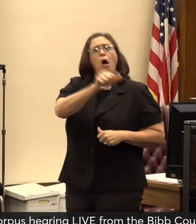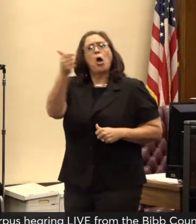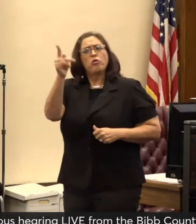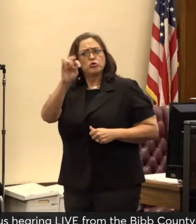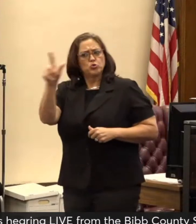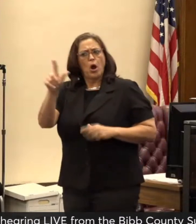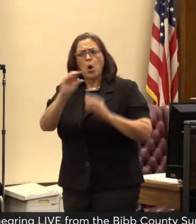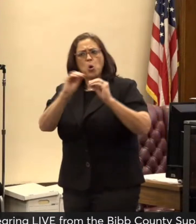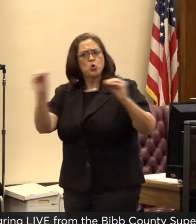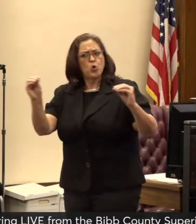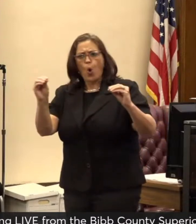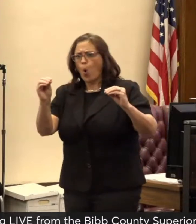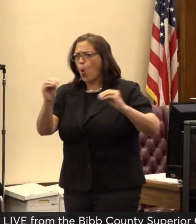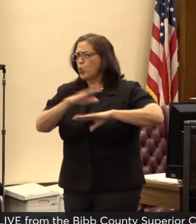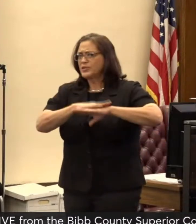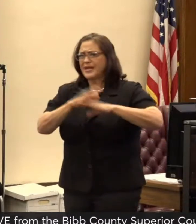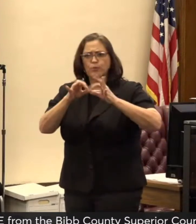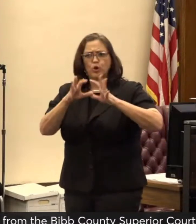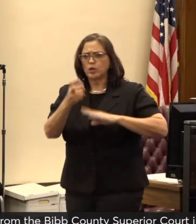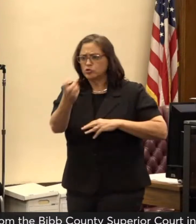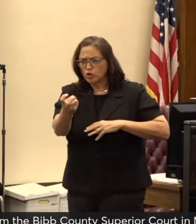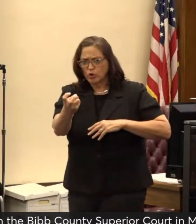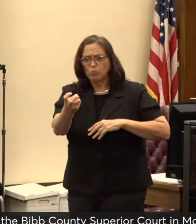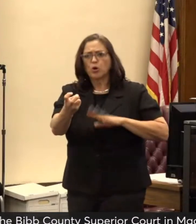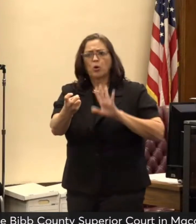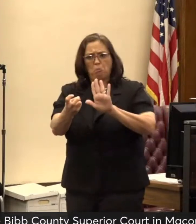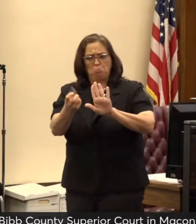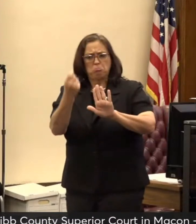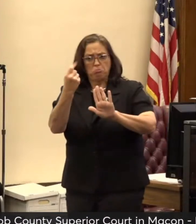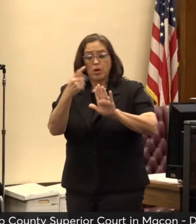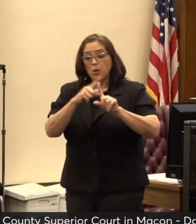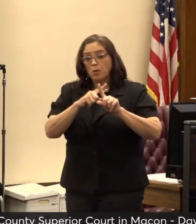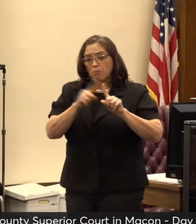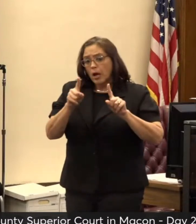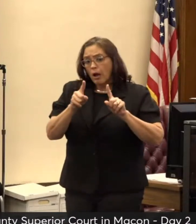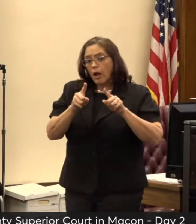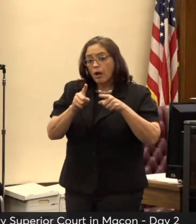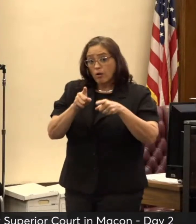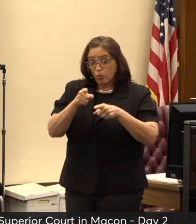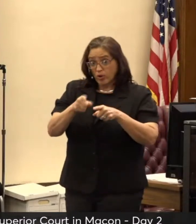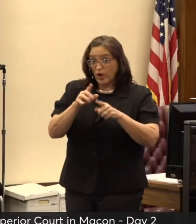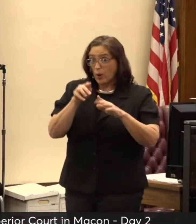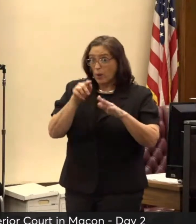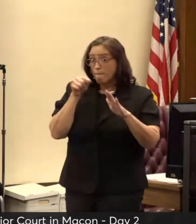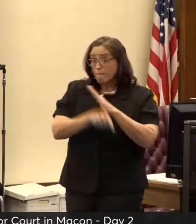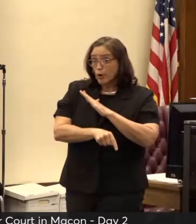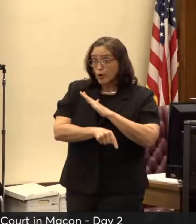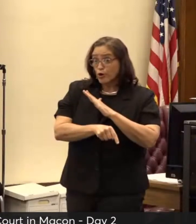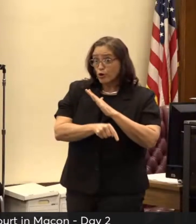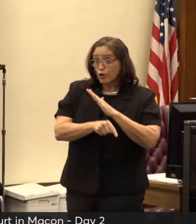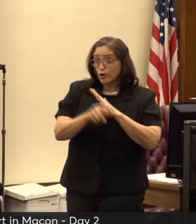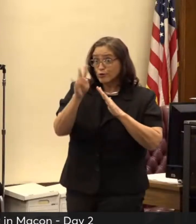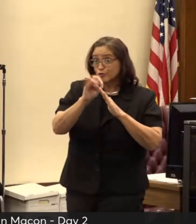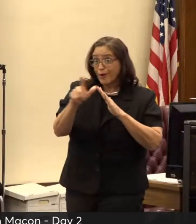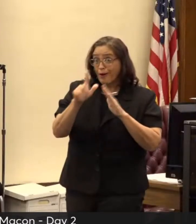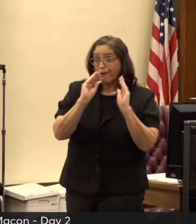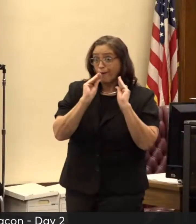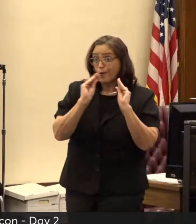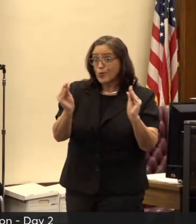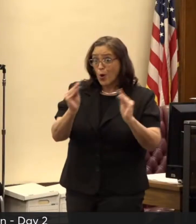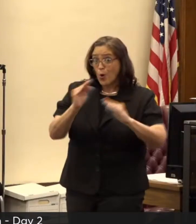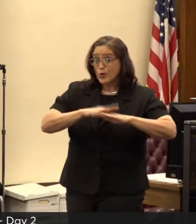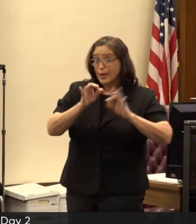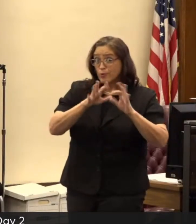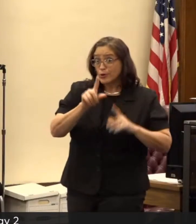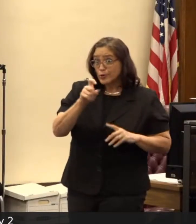you seen any other murder trials in which there was no table interpreter? Yeah.